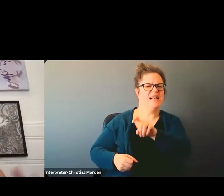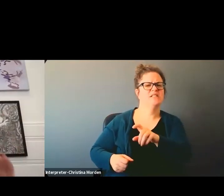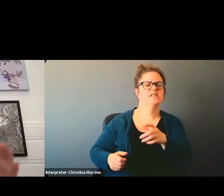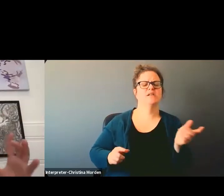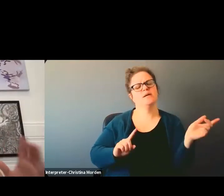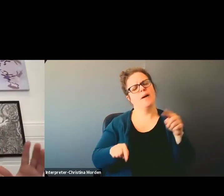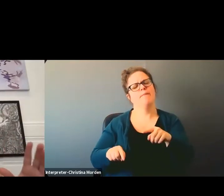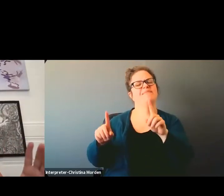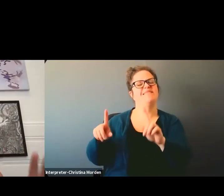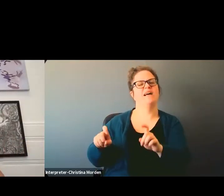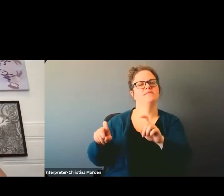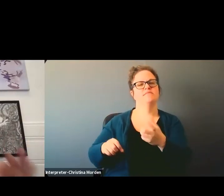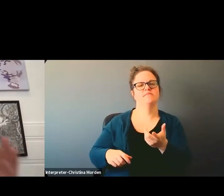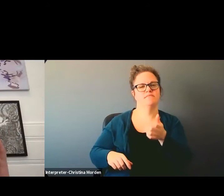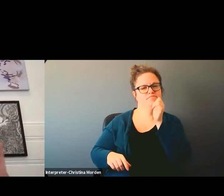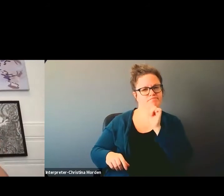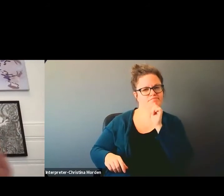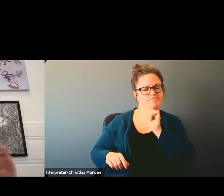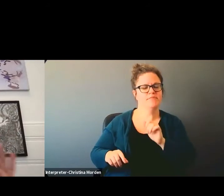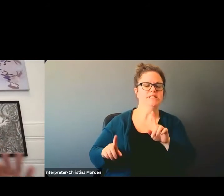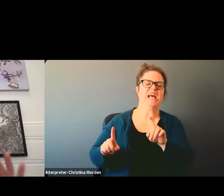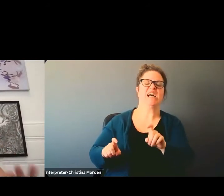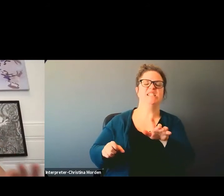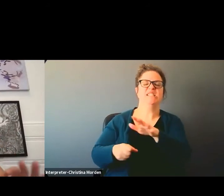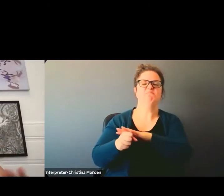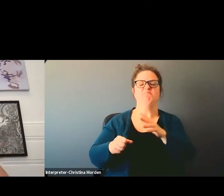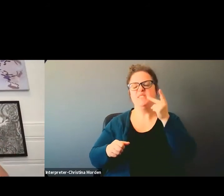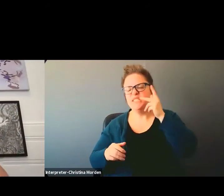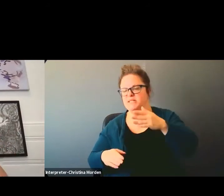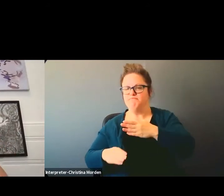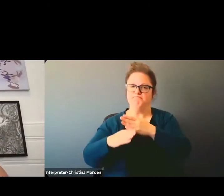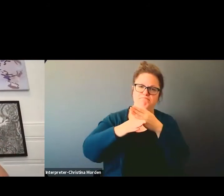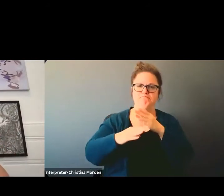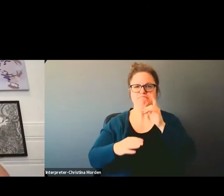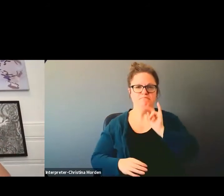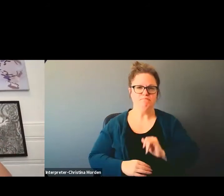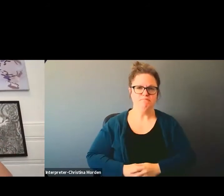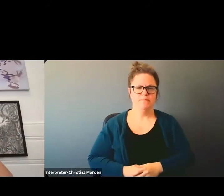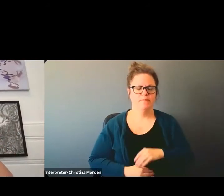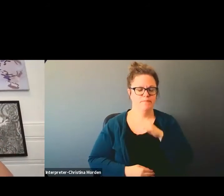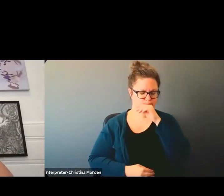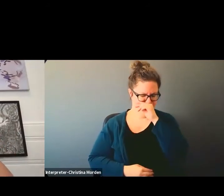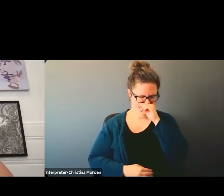the area so you can really see what's working and what's not.